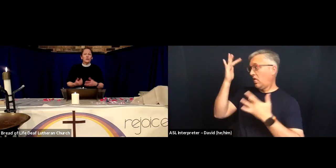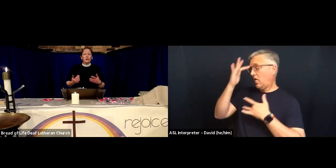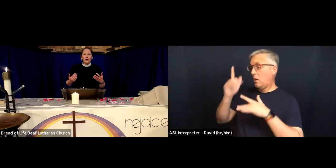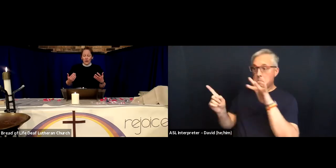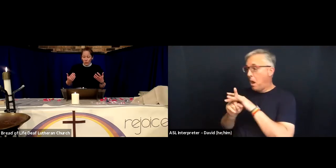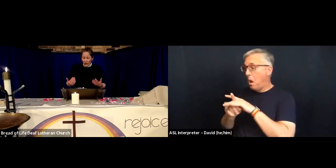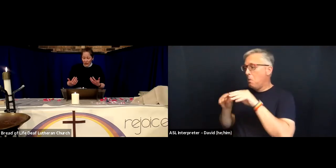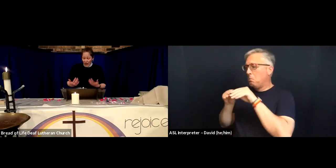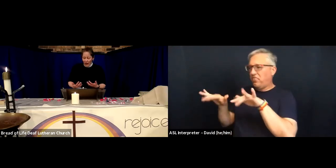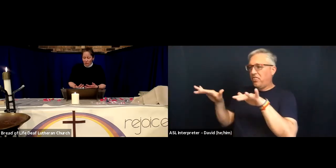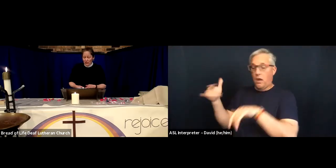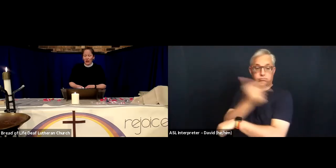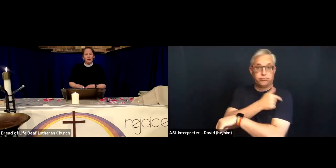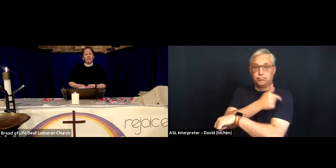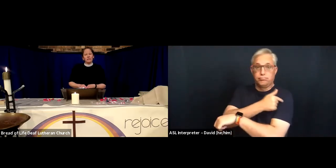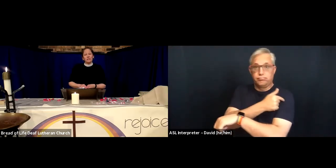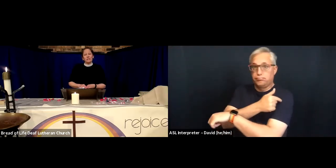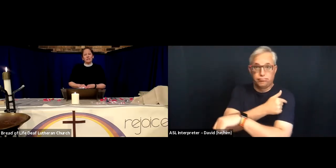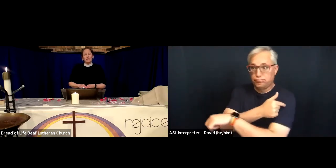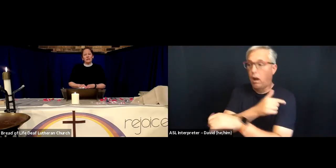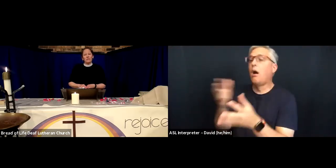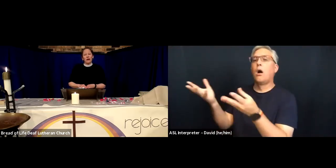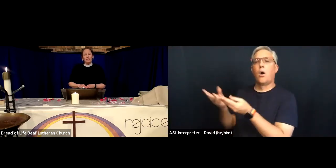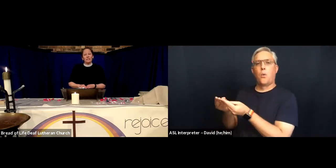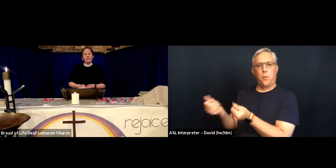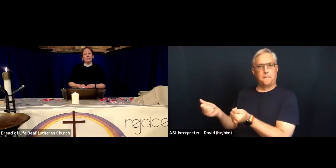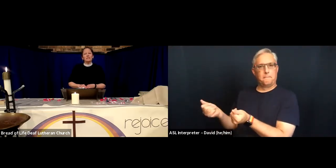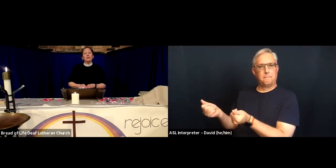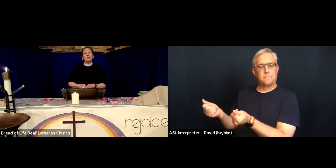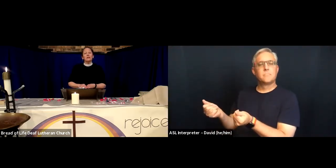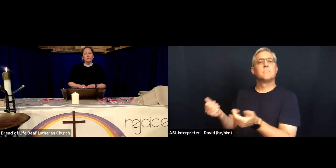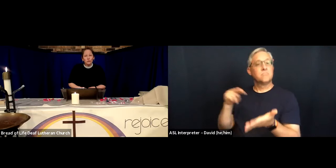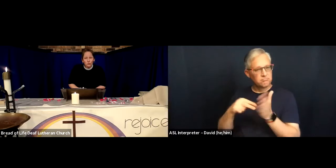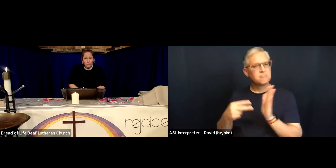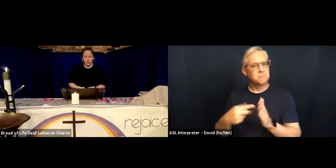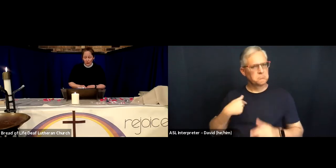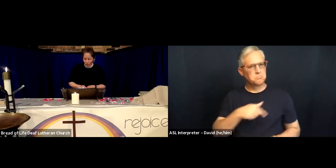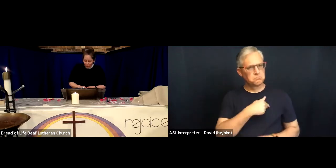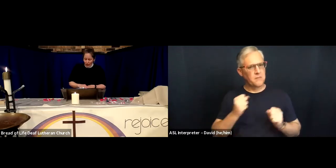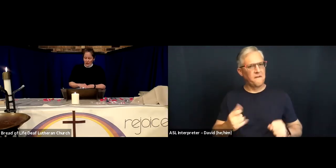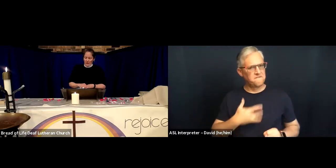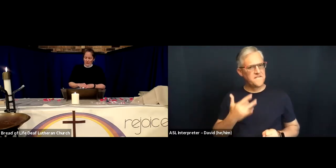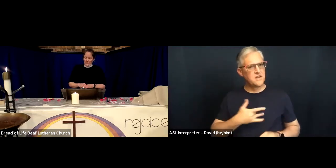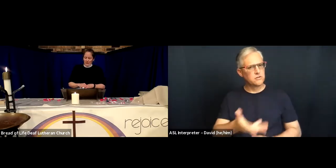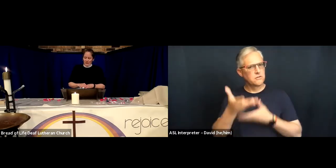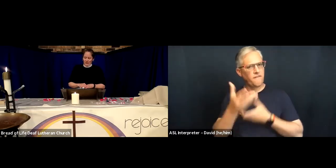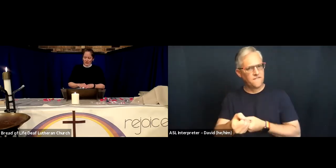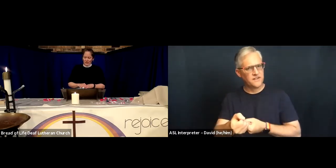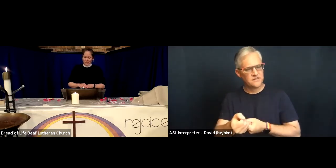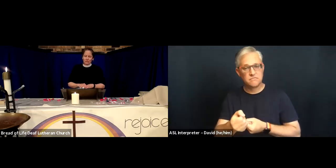And so, we can be confident that vaccines do work.